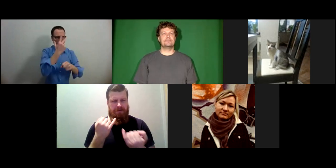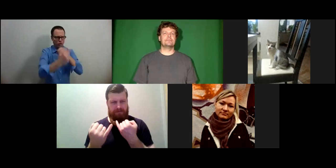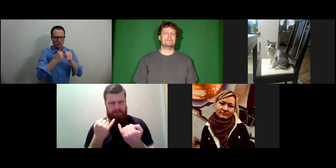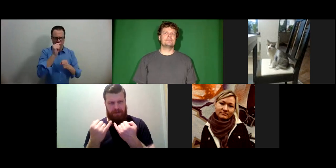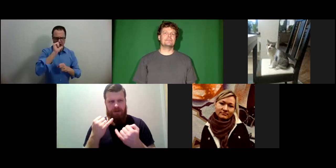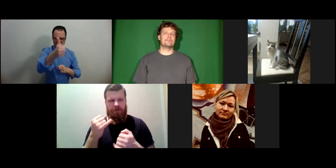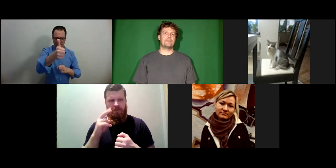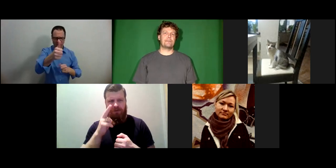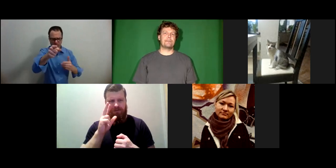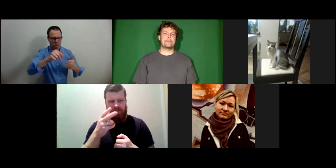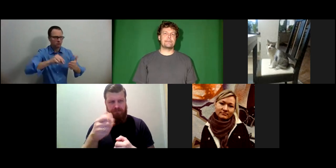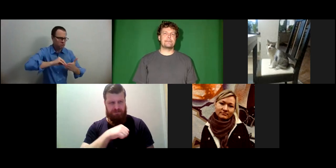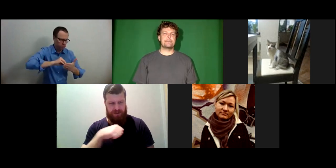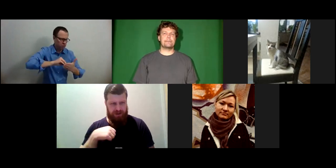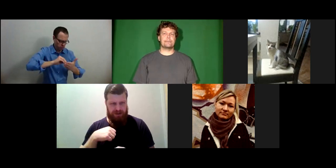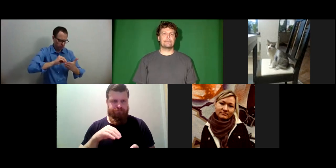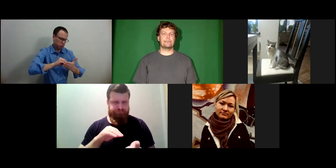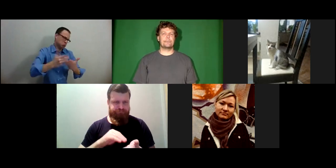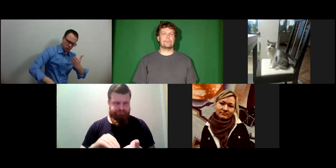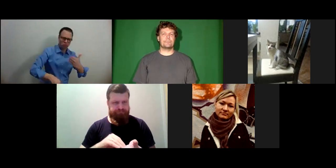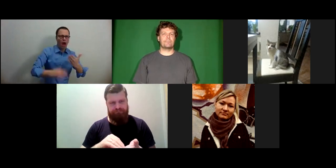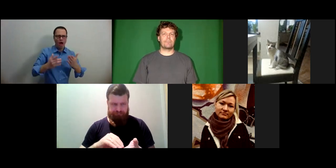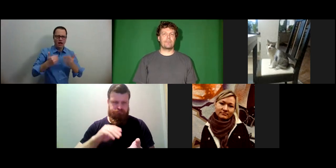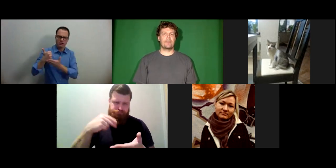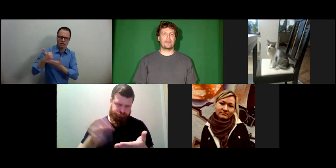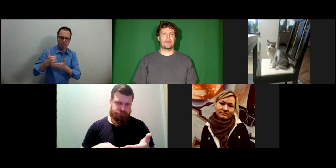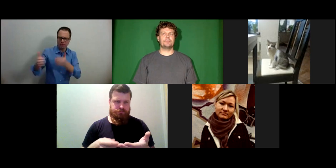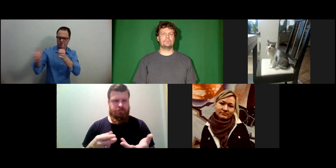joined different teams for maybe a year or two.